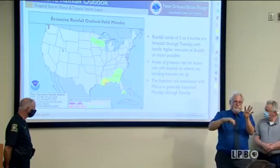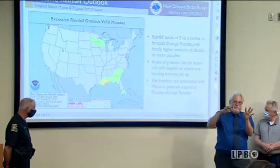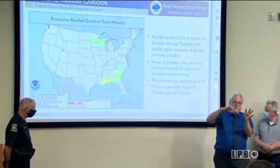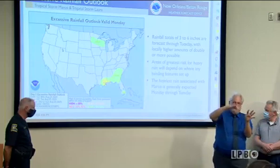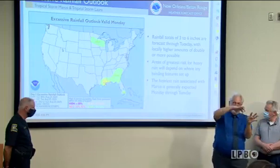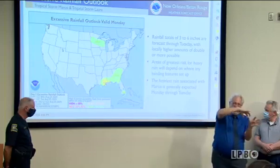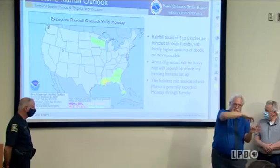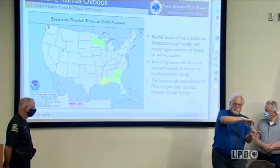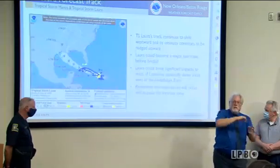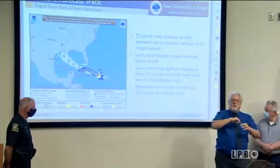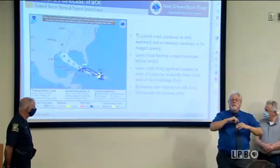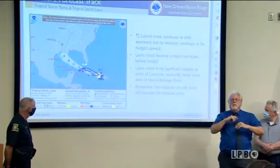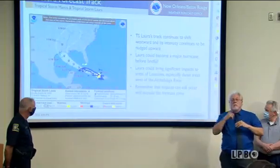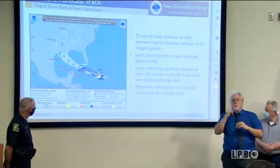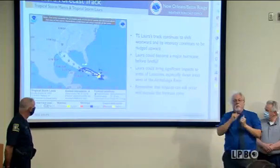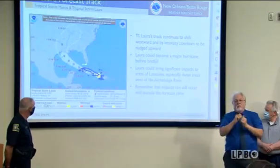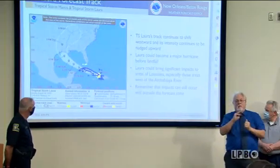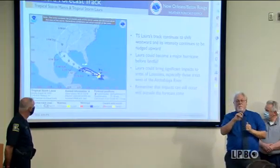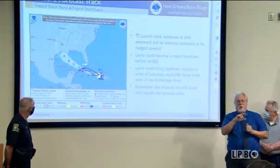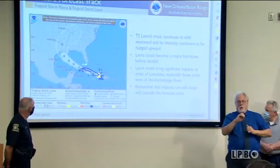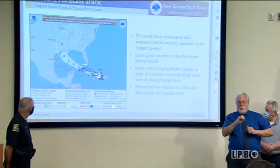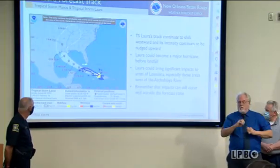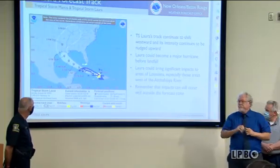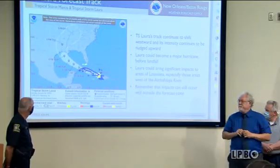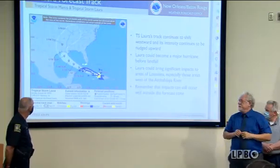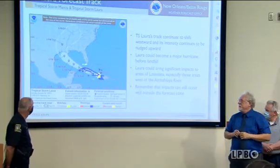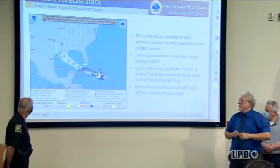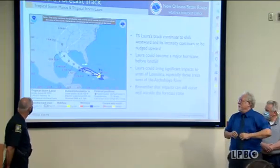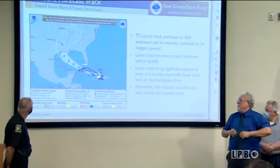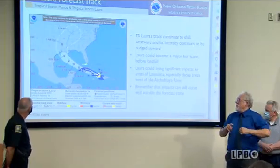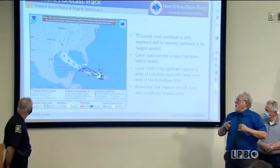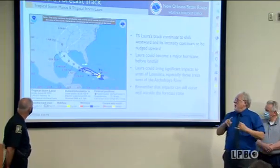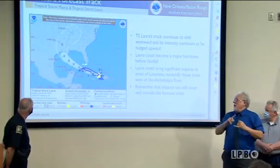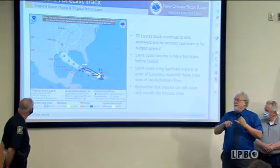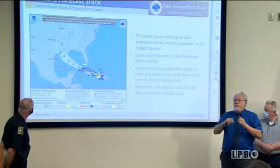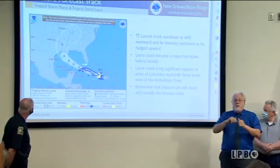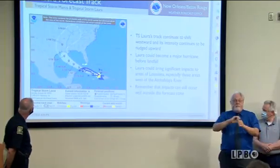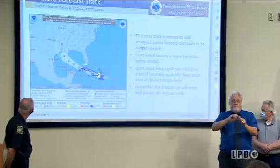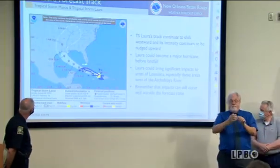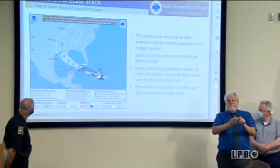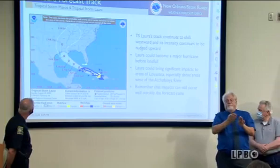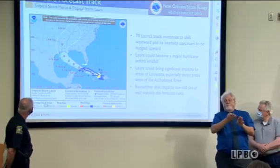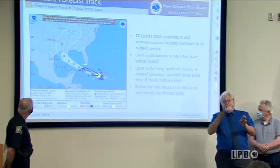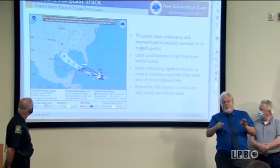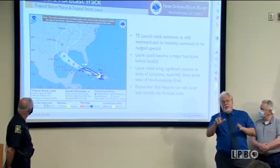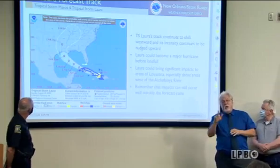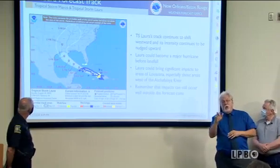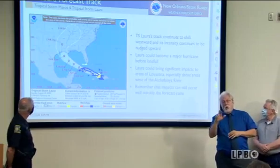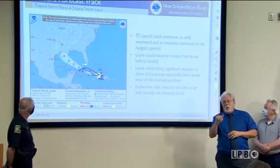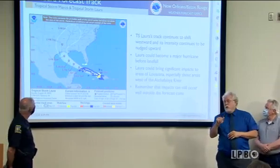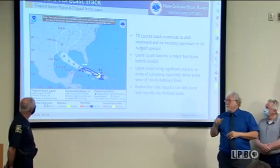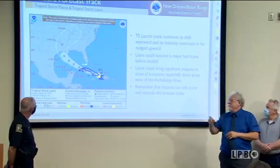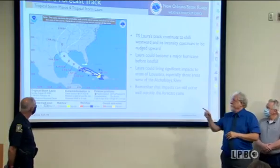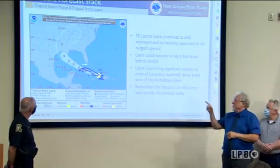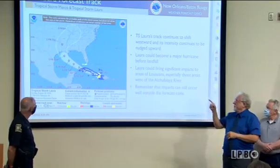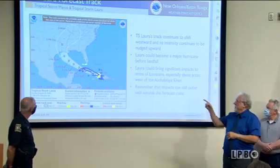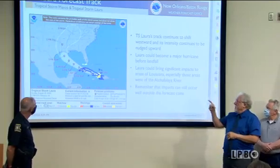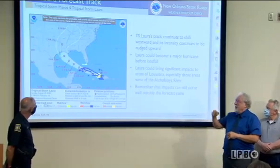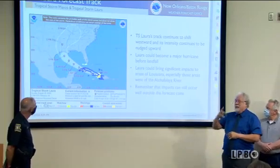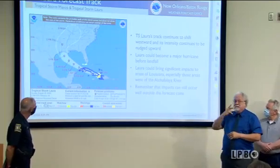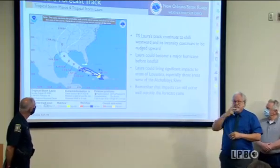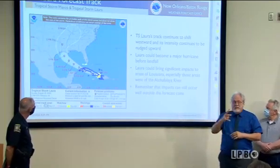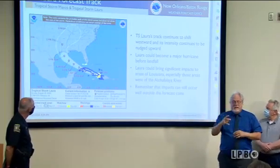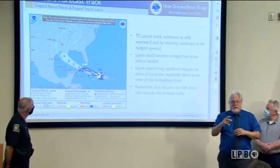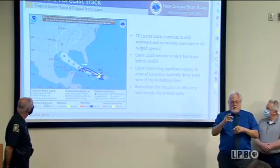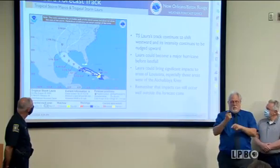next 24 to 36 hours. So then right after, behind Marco, we have Laura. Laura, as you can see here,